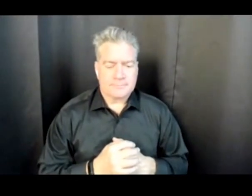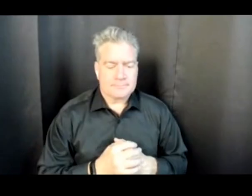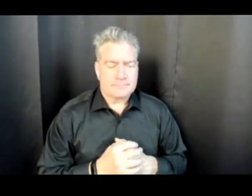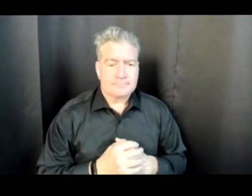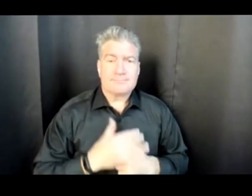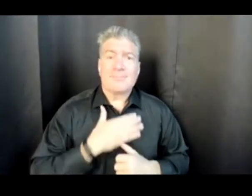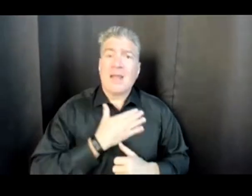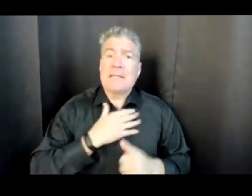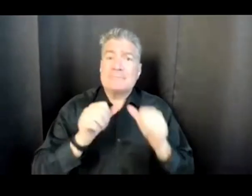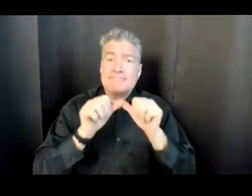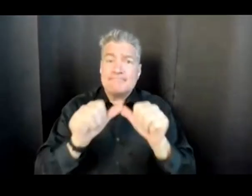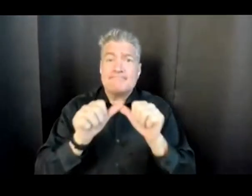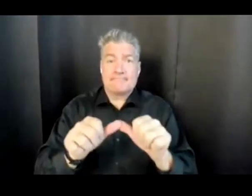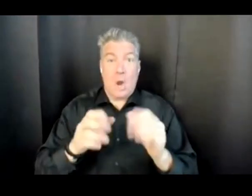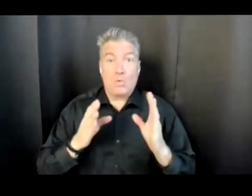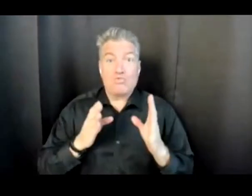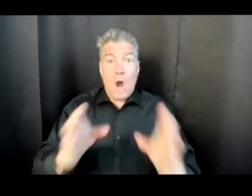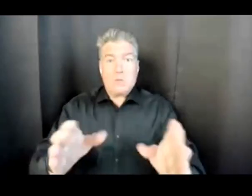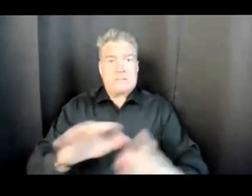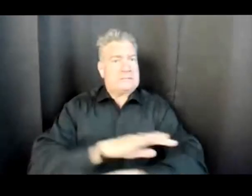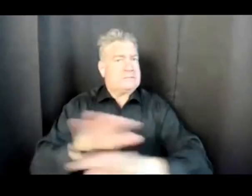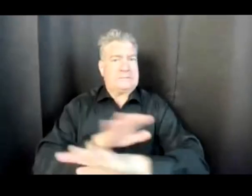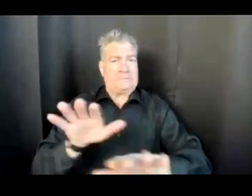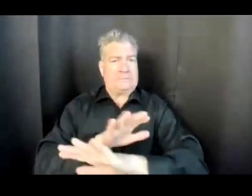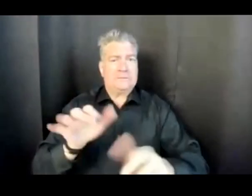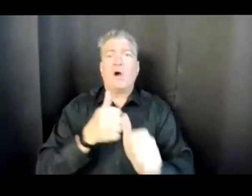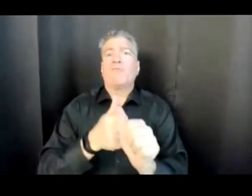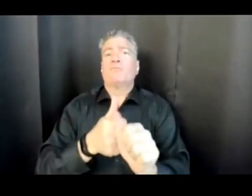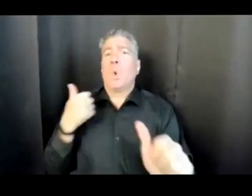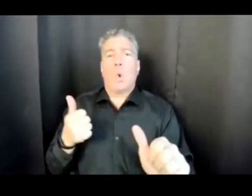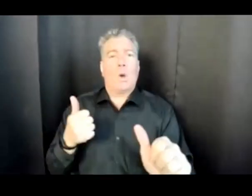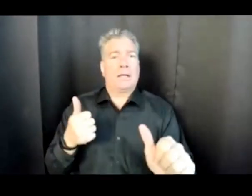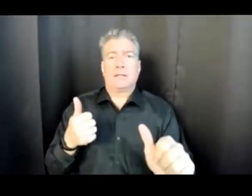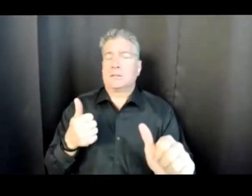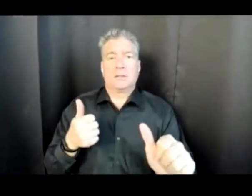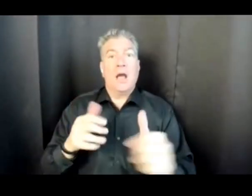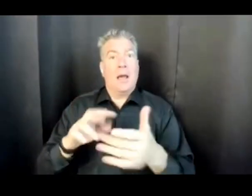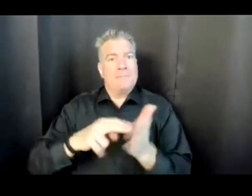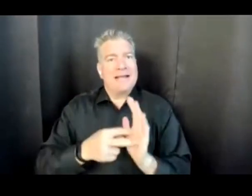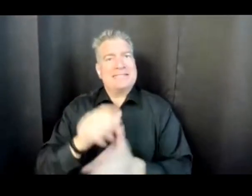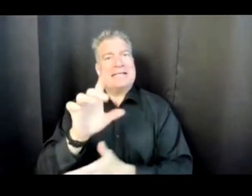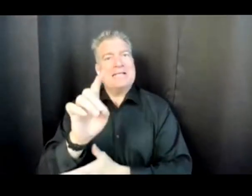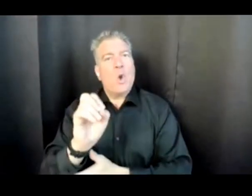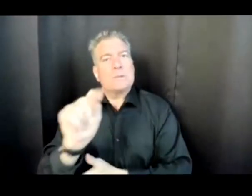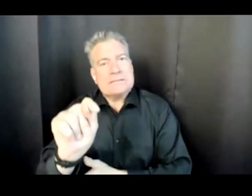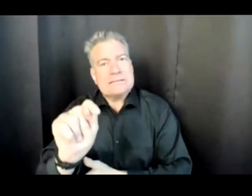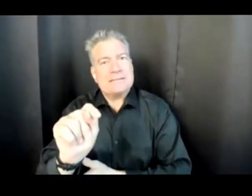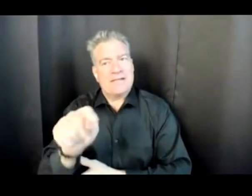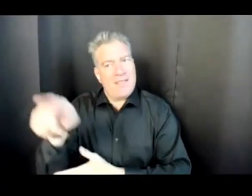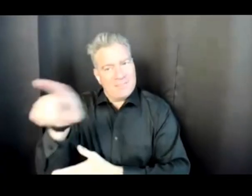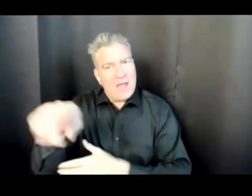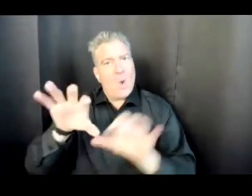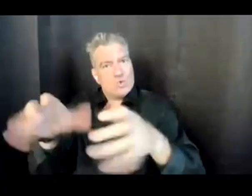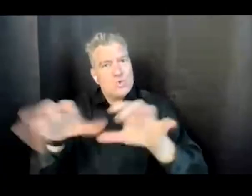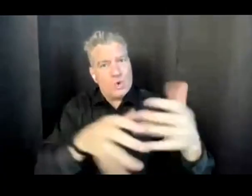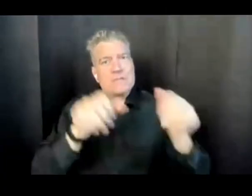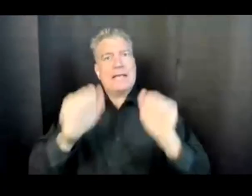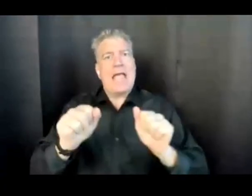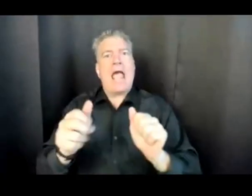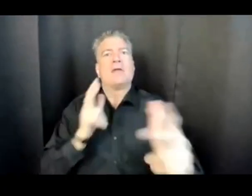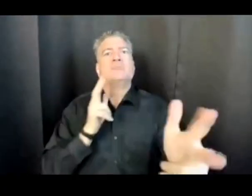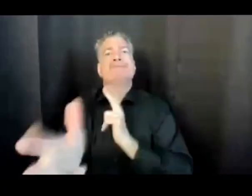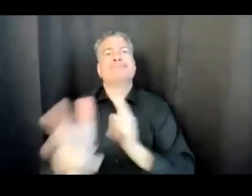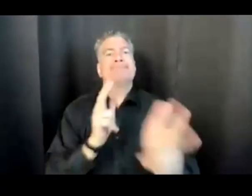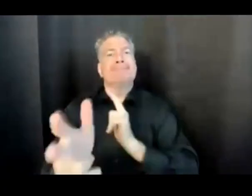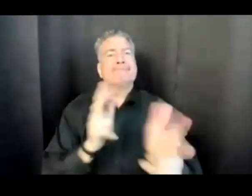Please continue to stay off the roads as much as possible. This will give Georgia DOT crews the room they need to maintain the condition of the